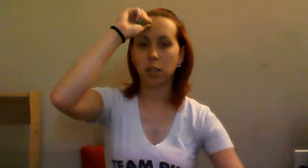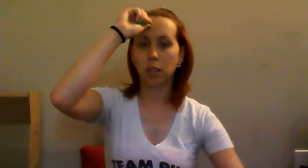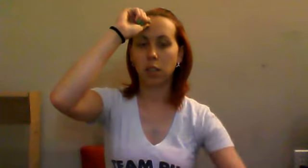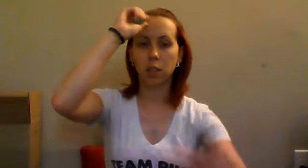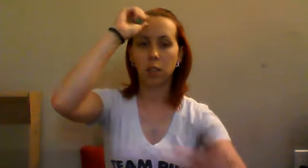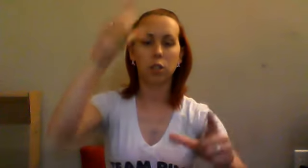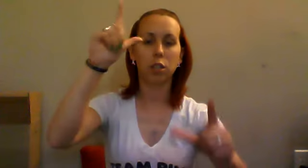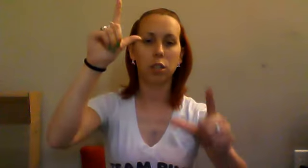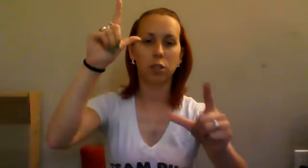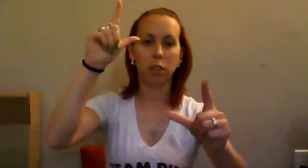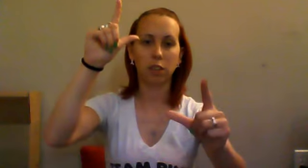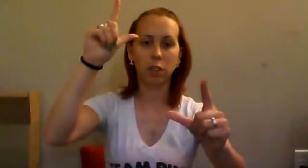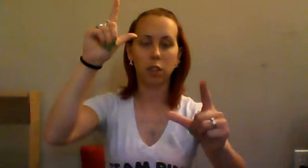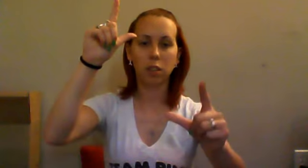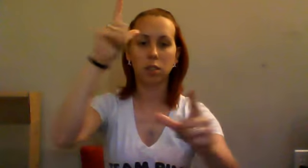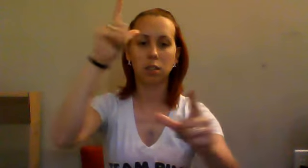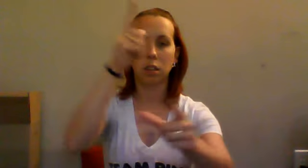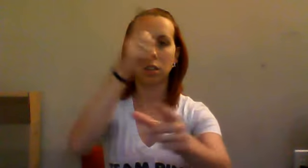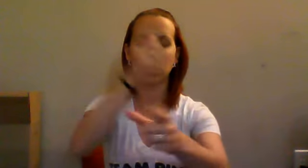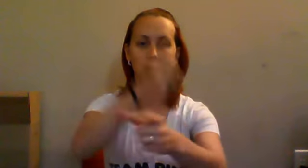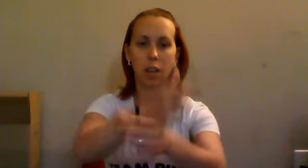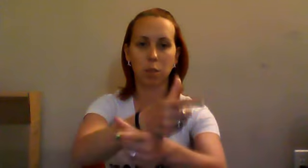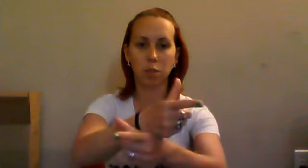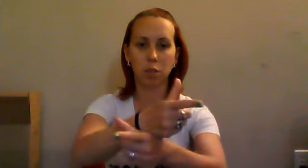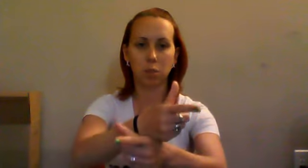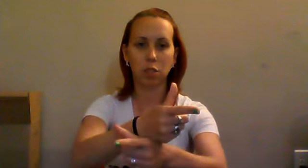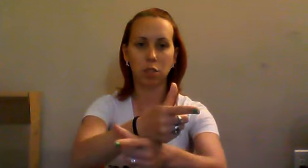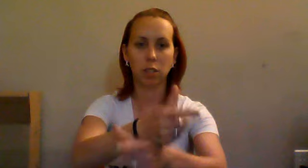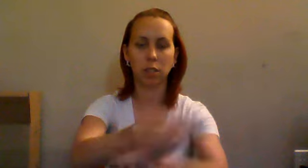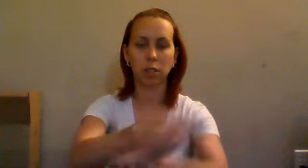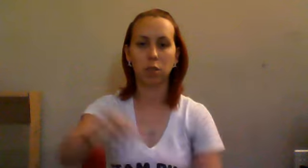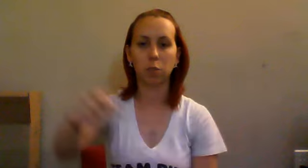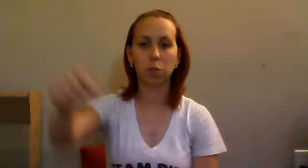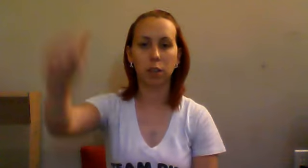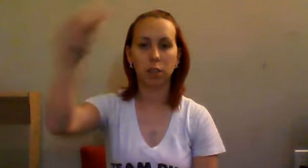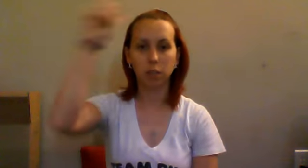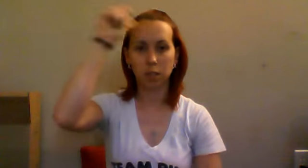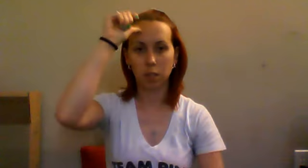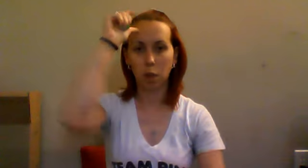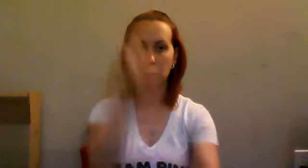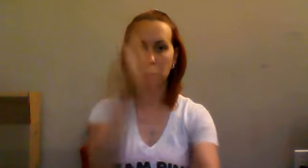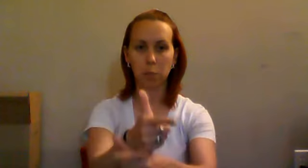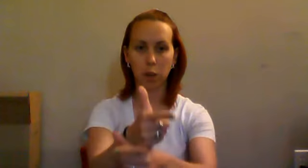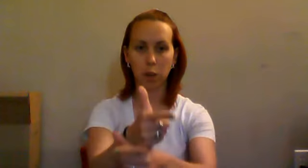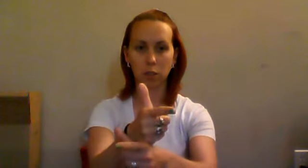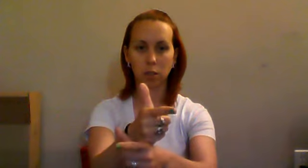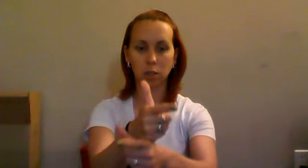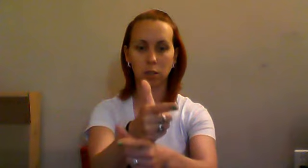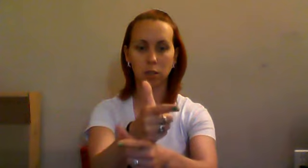then you're going to do like finger guns, and you're going to stack them on top of each other like this. So brother is brother.